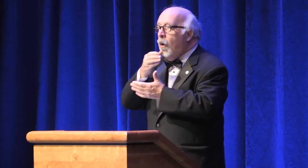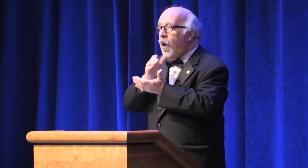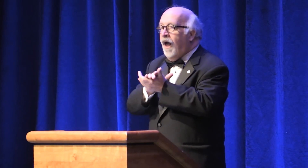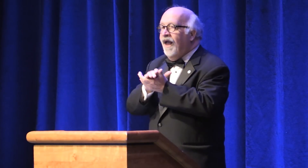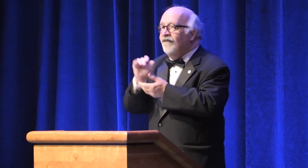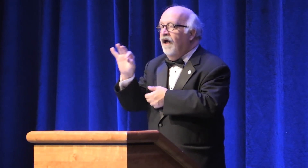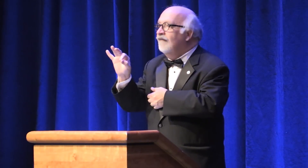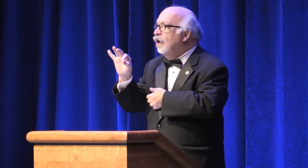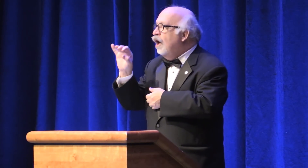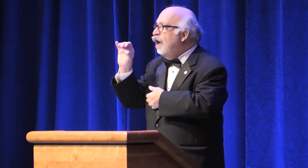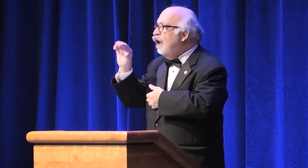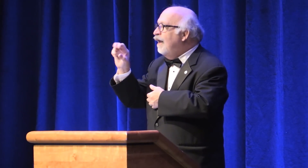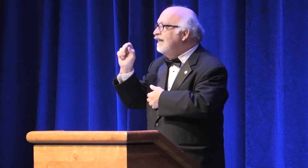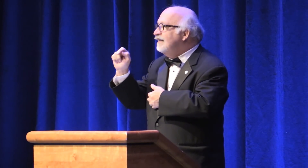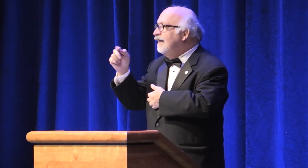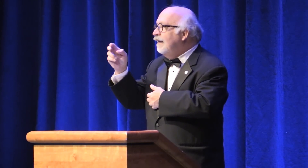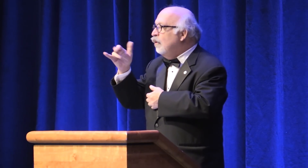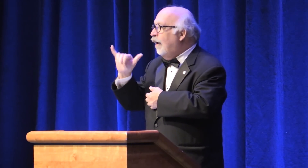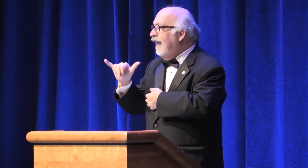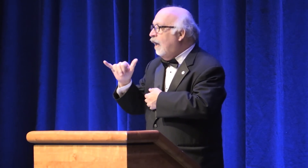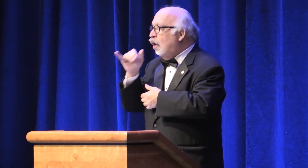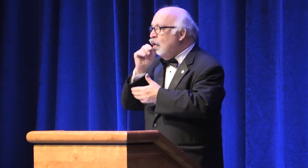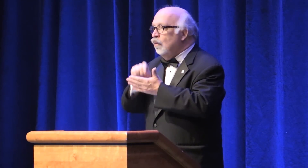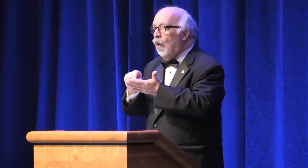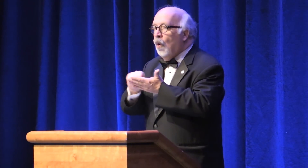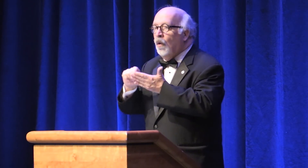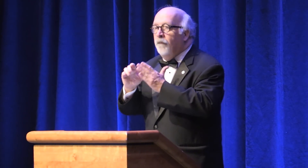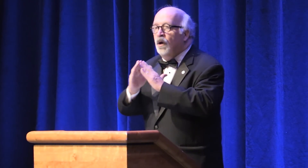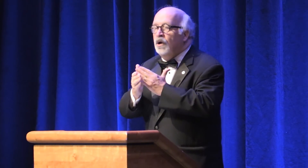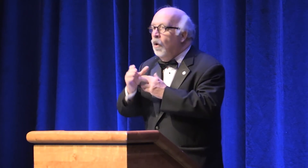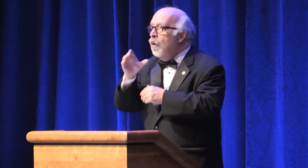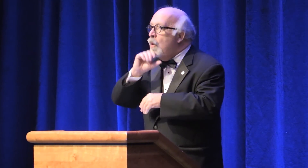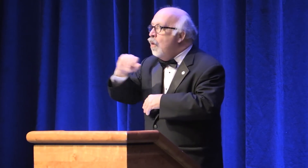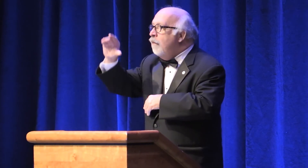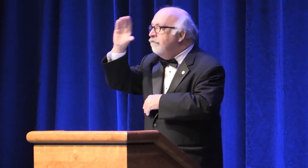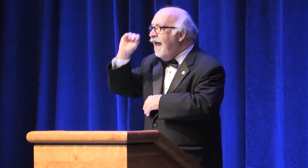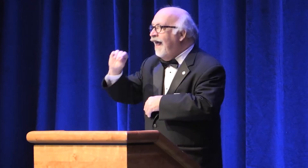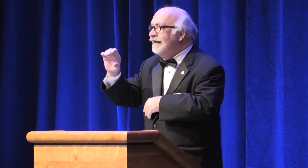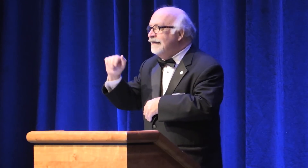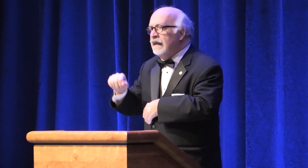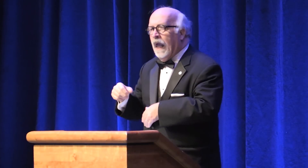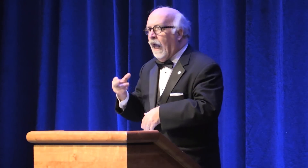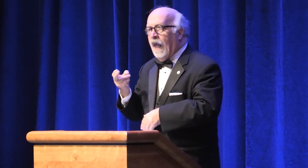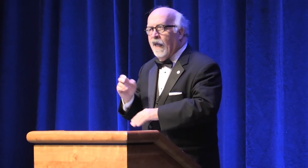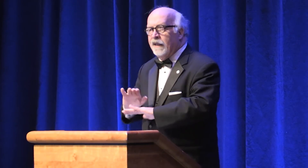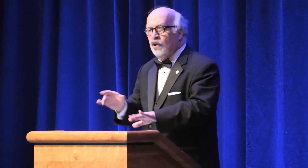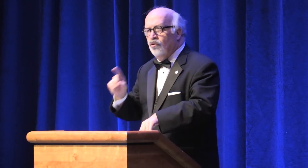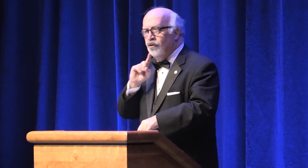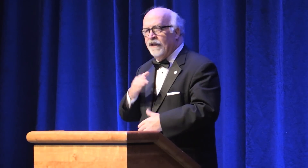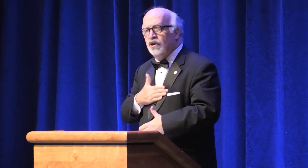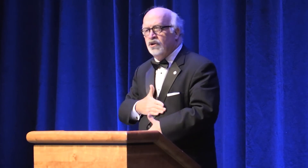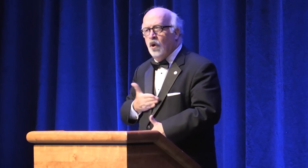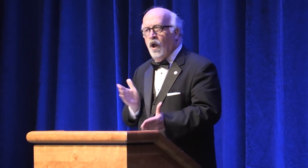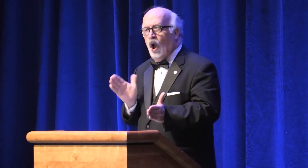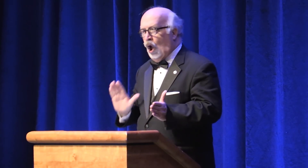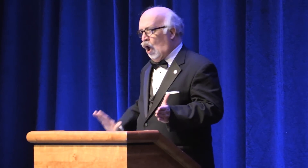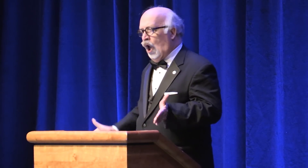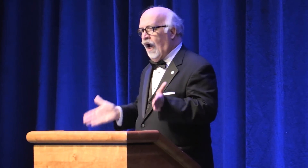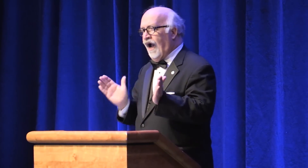Mary Hemingway, the wife of Ernest Hemingway, who wrote the book, The Old Man and the